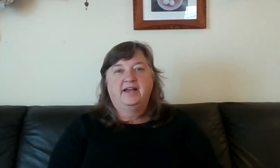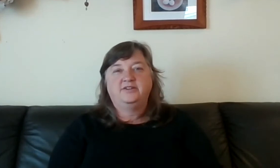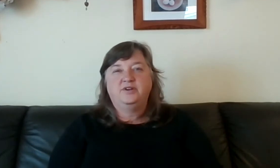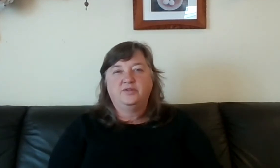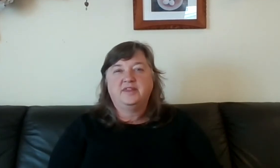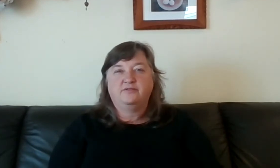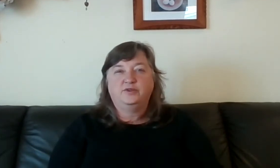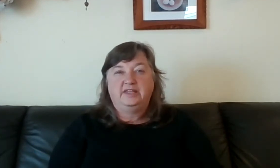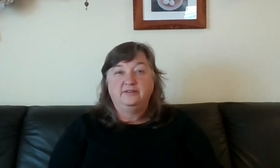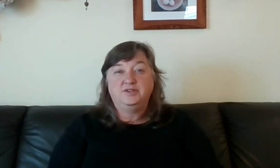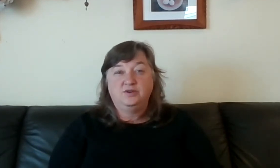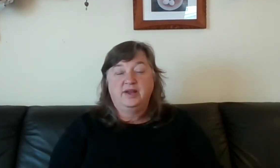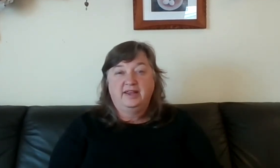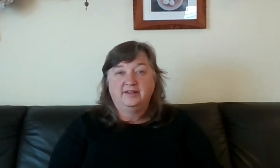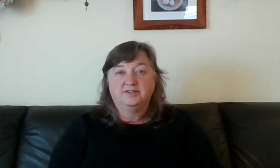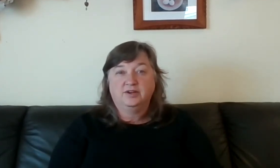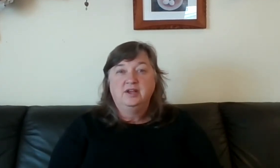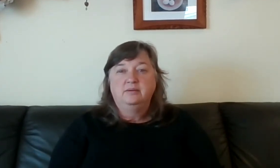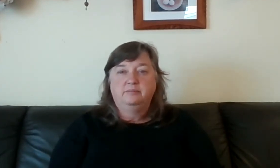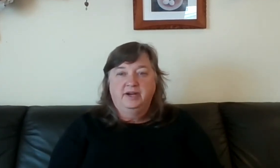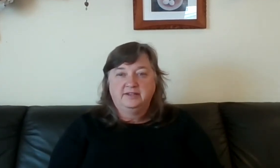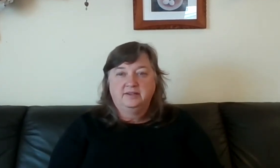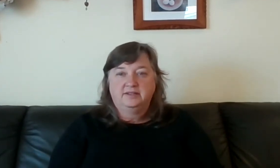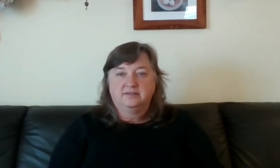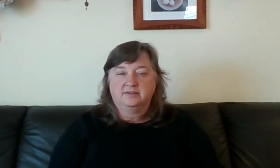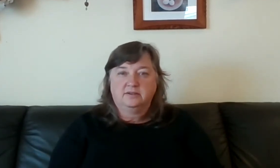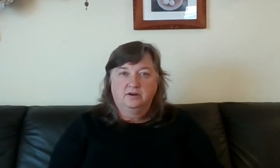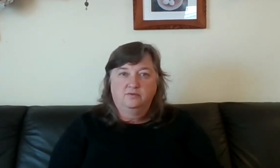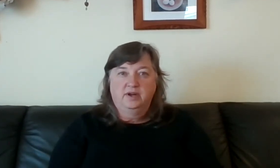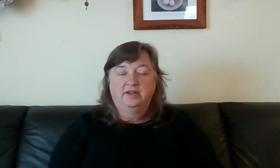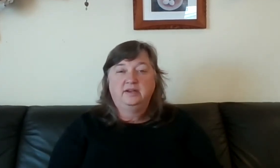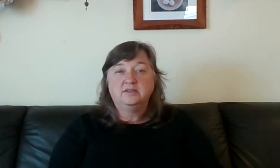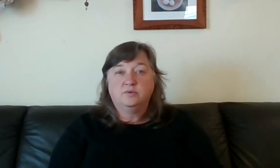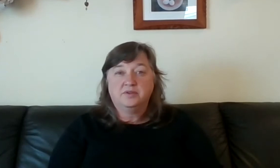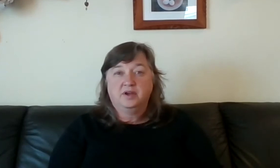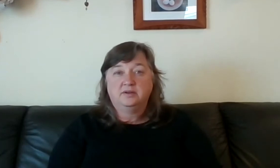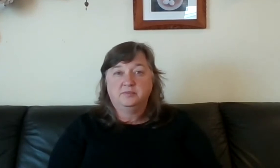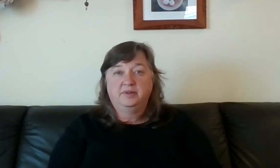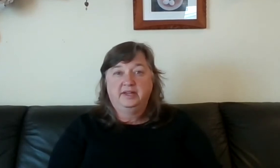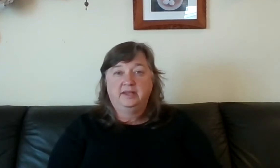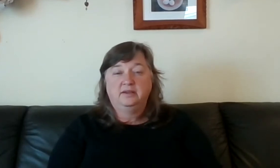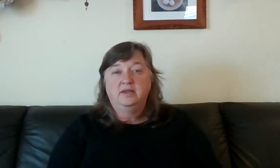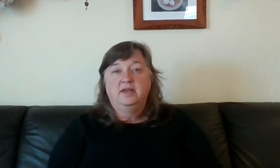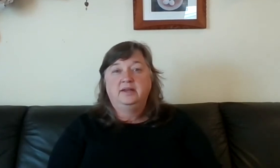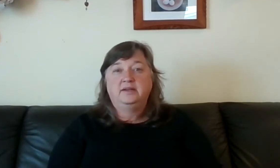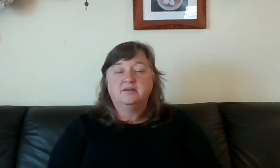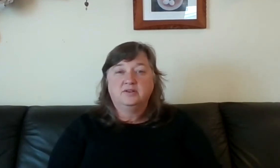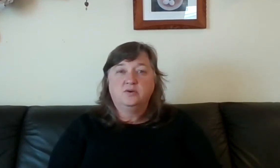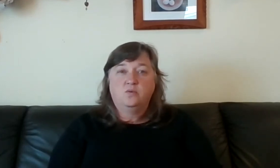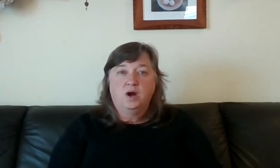I don't know that that fully gives you an answer, but it's the start of one, and it is worth contemplating. And it is also